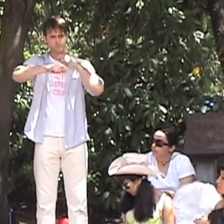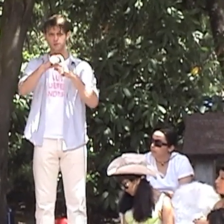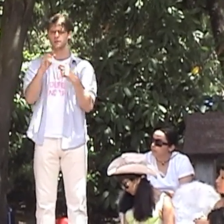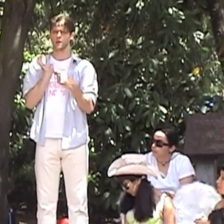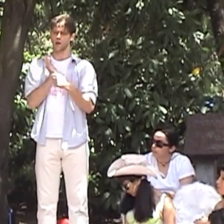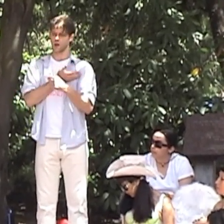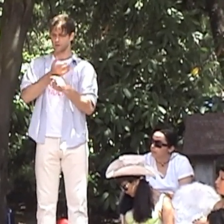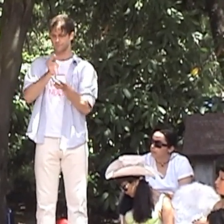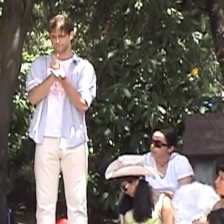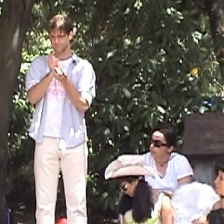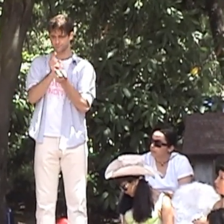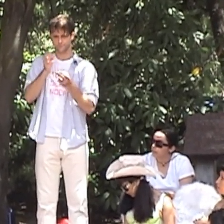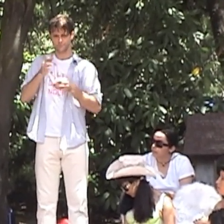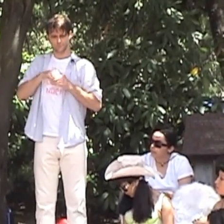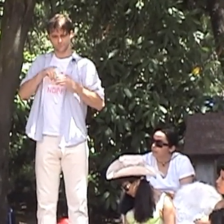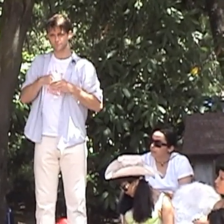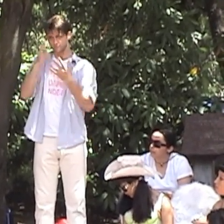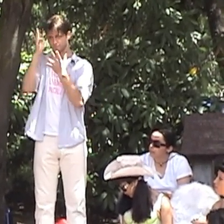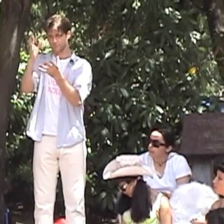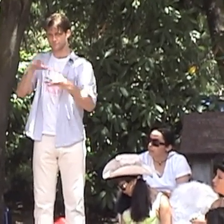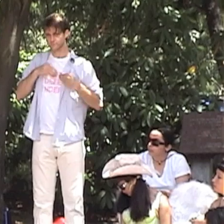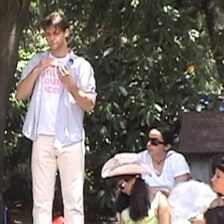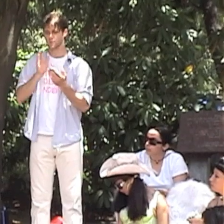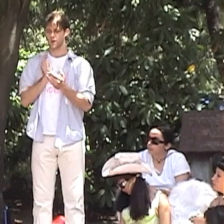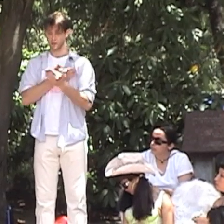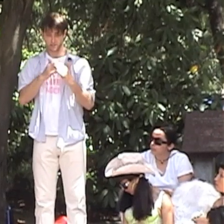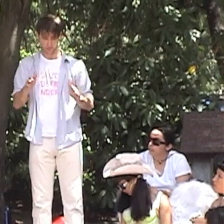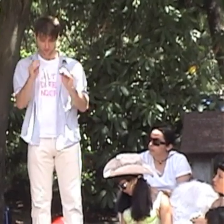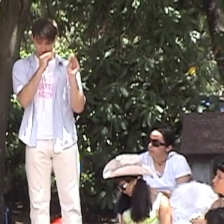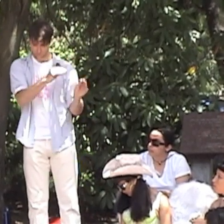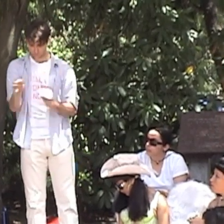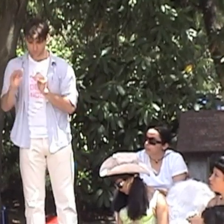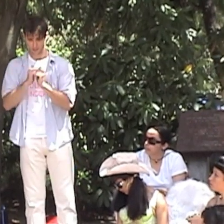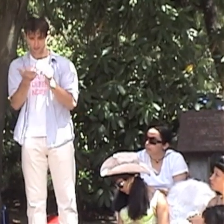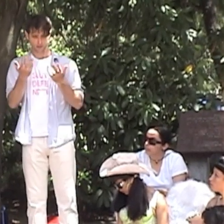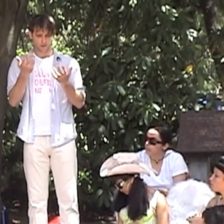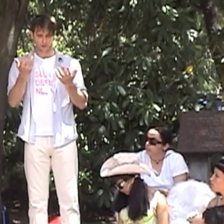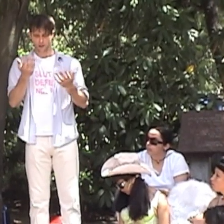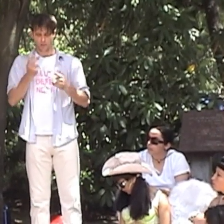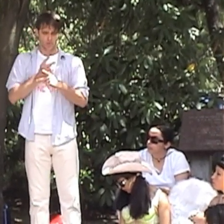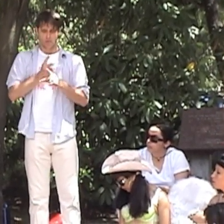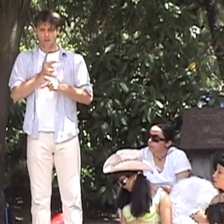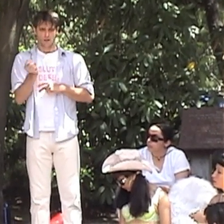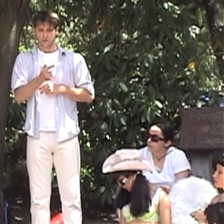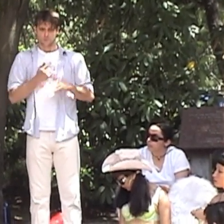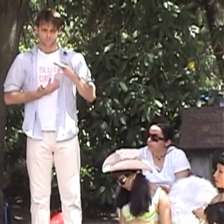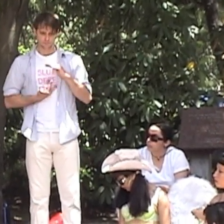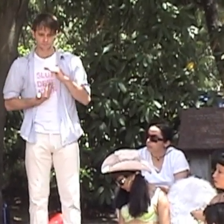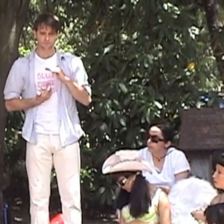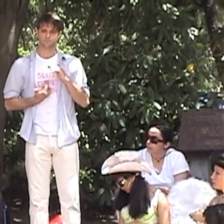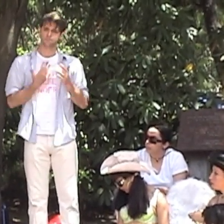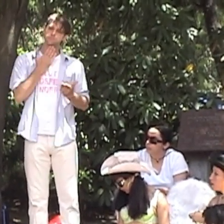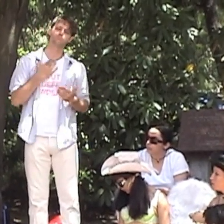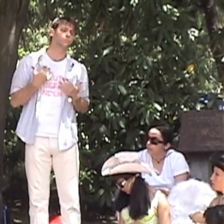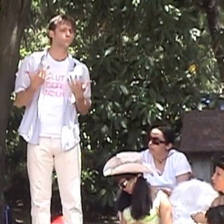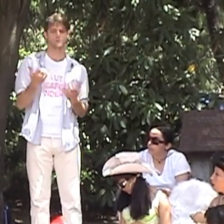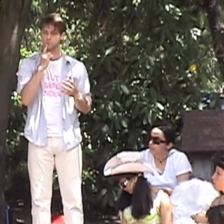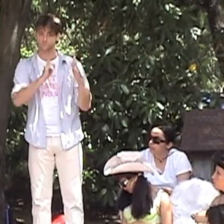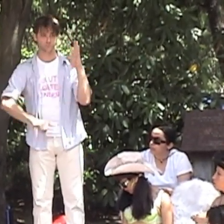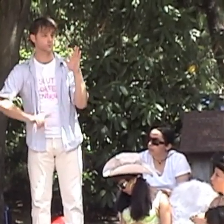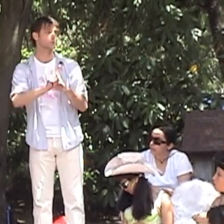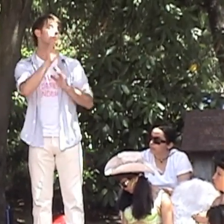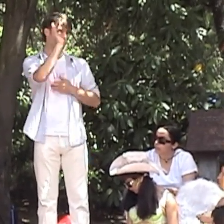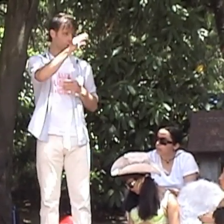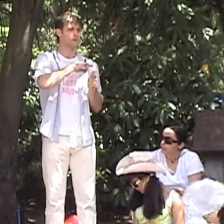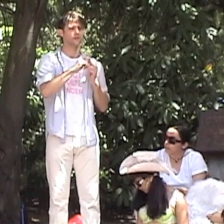our sexuality, educated our children freely around how to deal with the overwhelming desires that will undoubtedly arise, then there would be